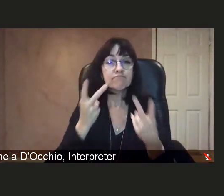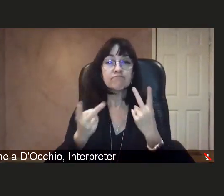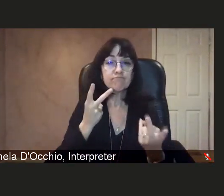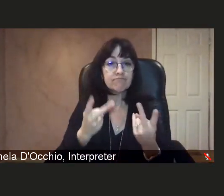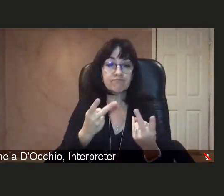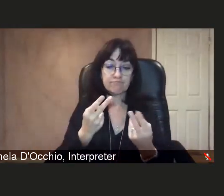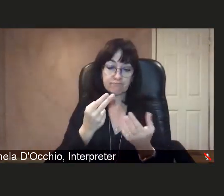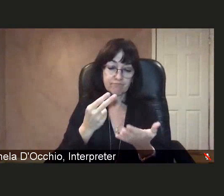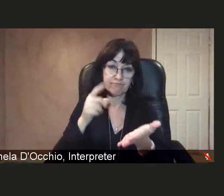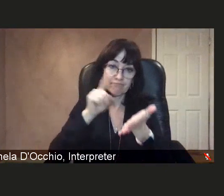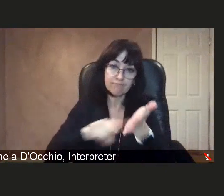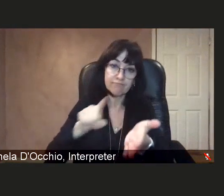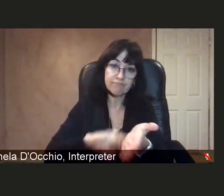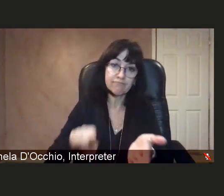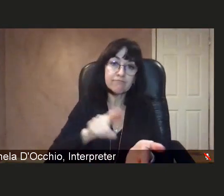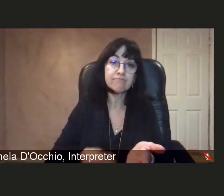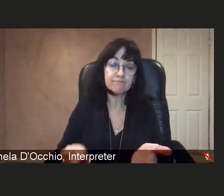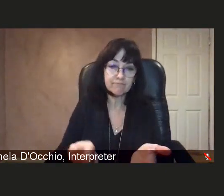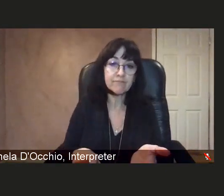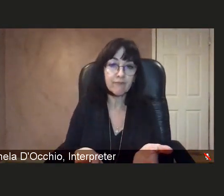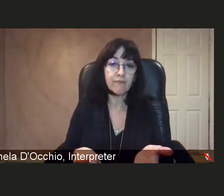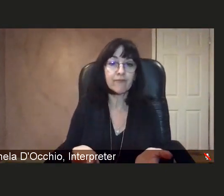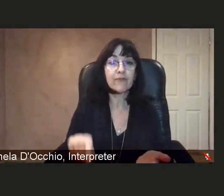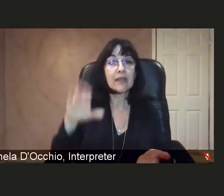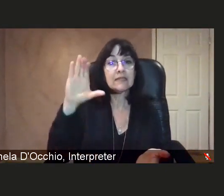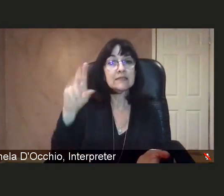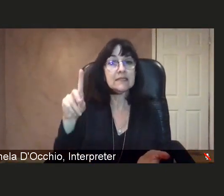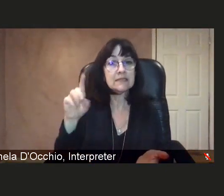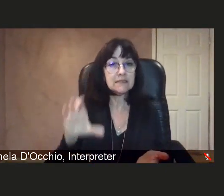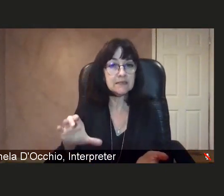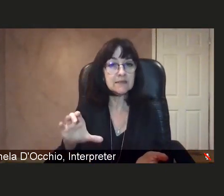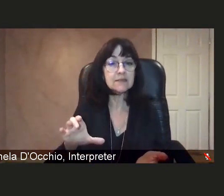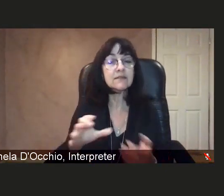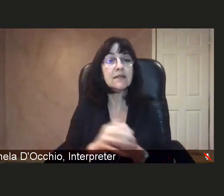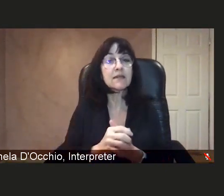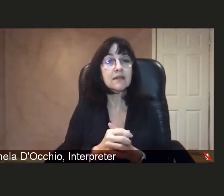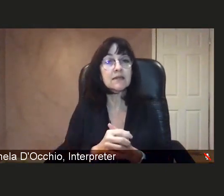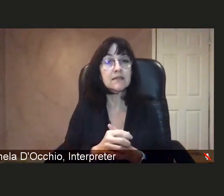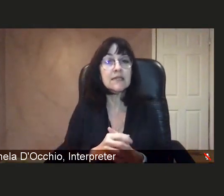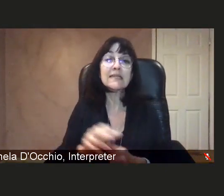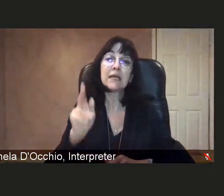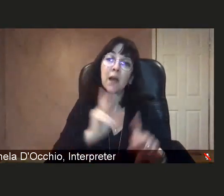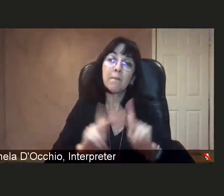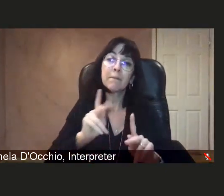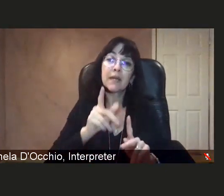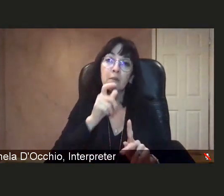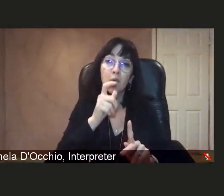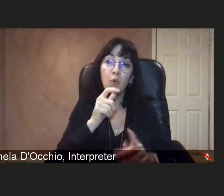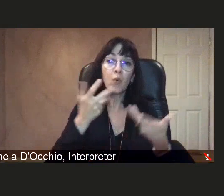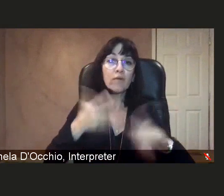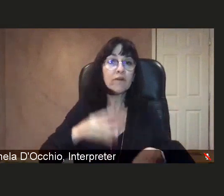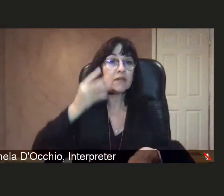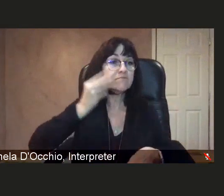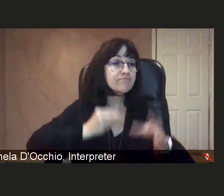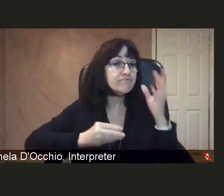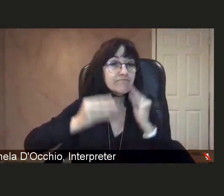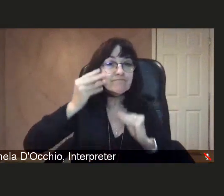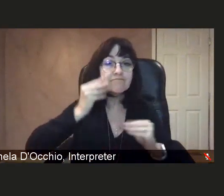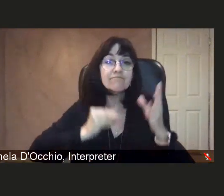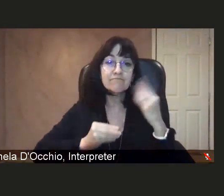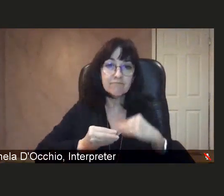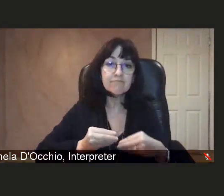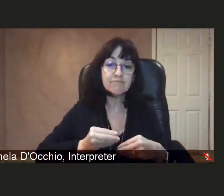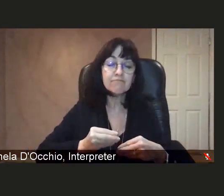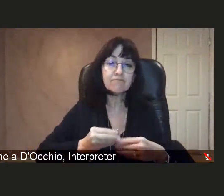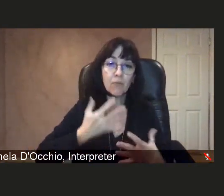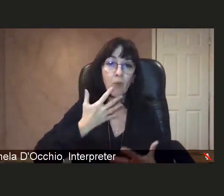life, I like to say, or as we all become older, they do have a greater chance of having of being